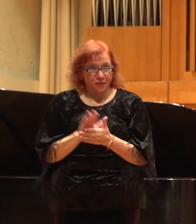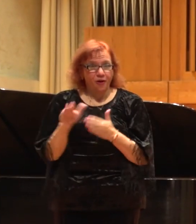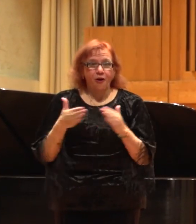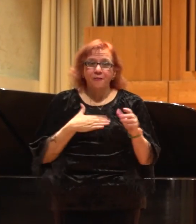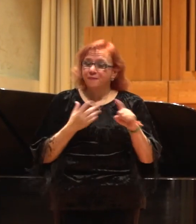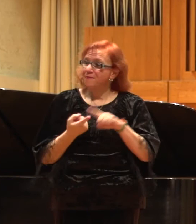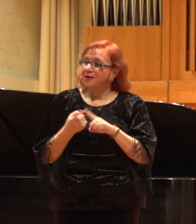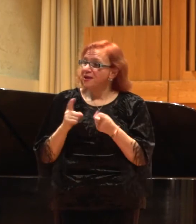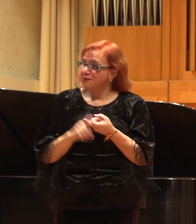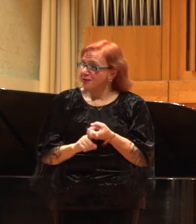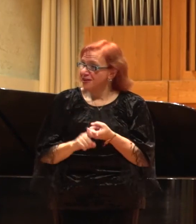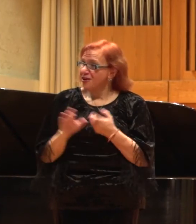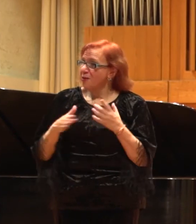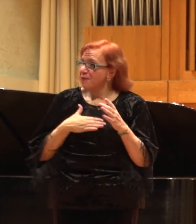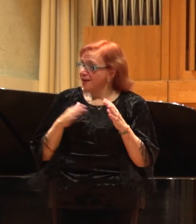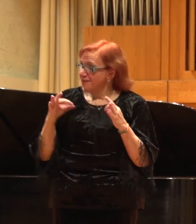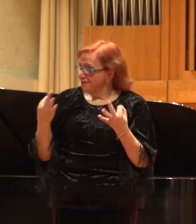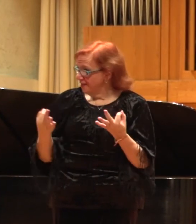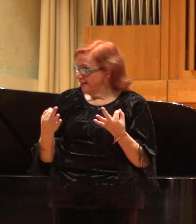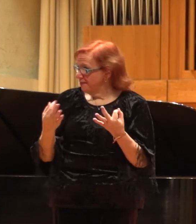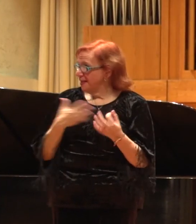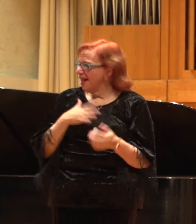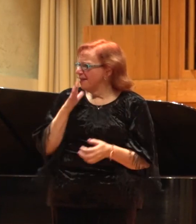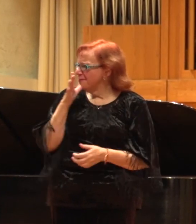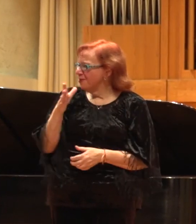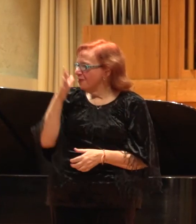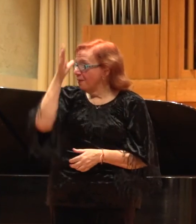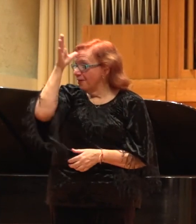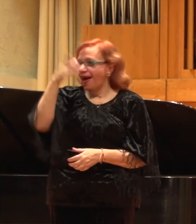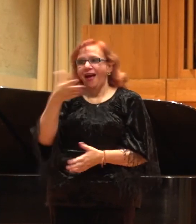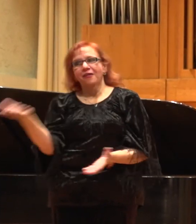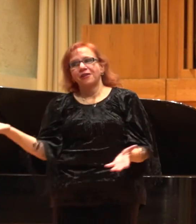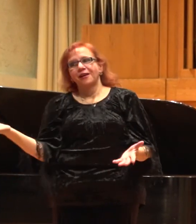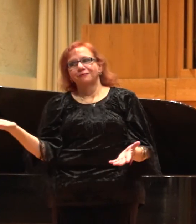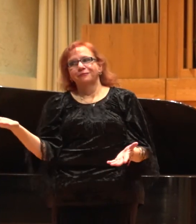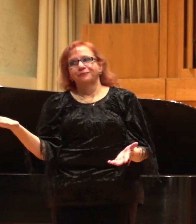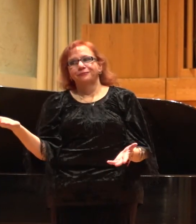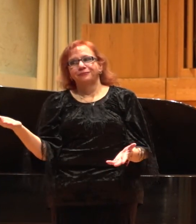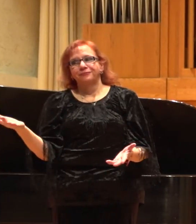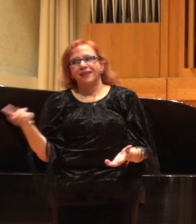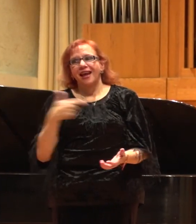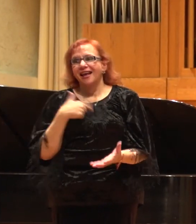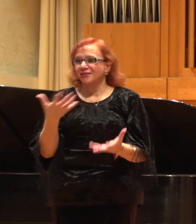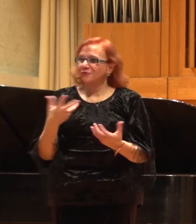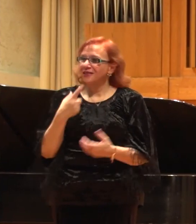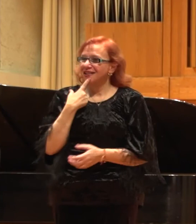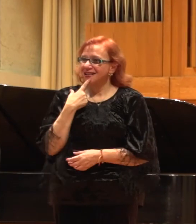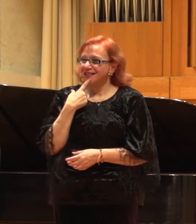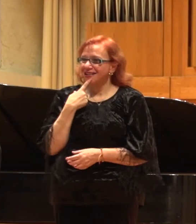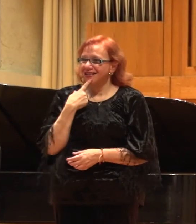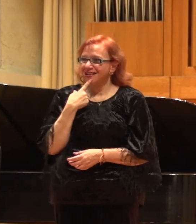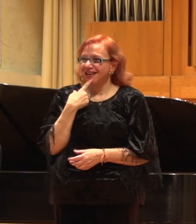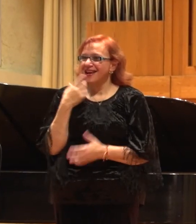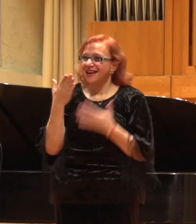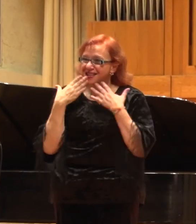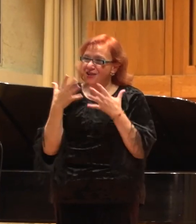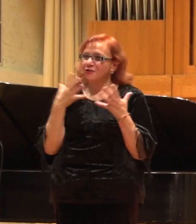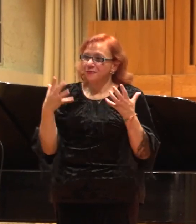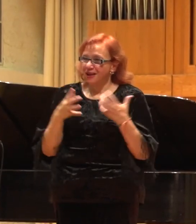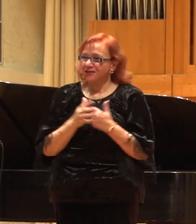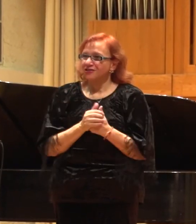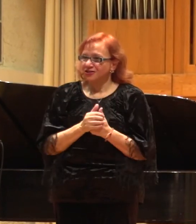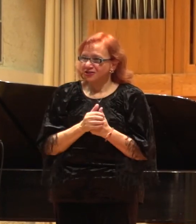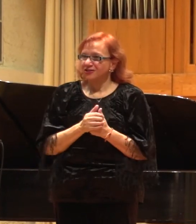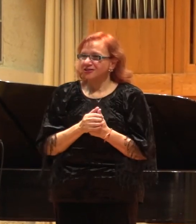my friends and all my family and my grandparents out there. I just want to say thank you so